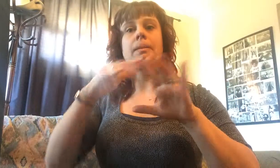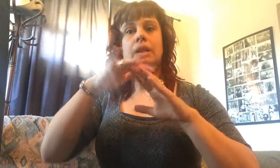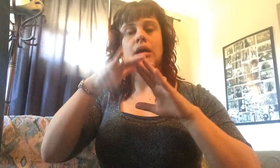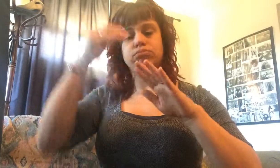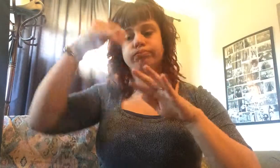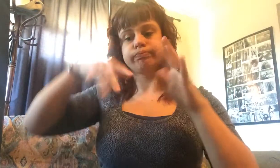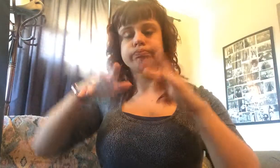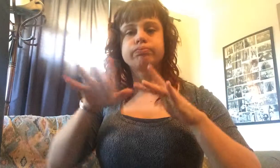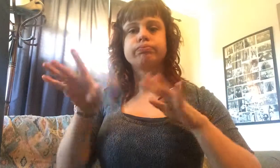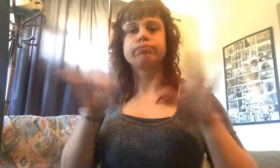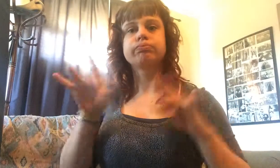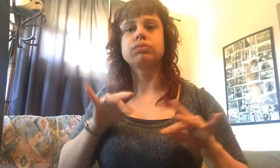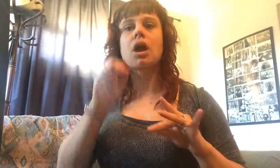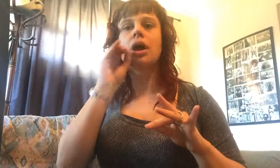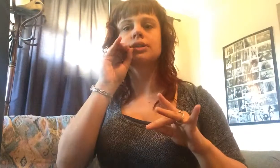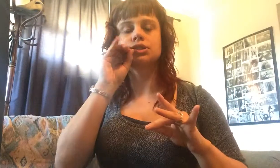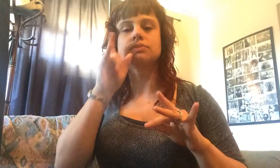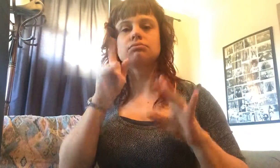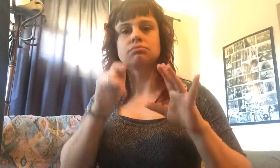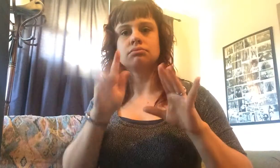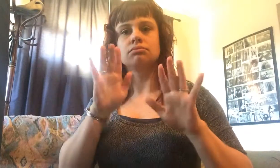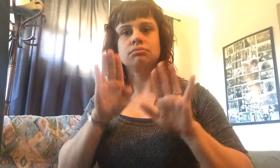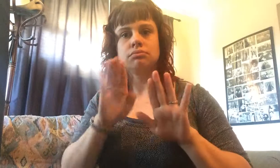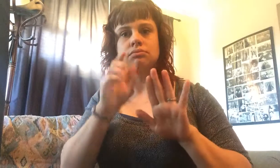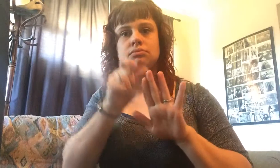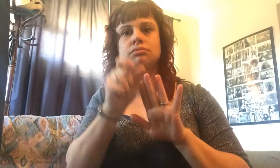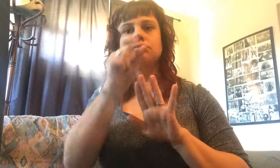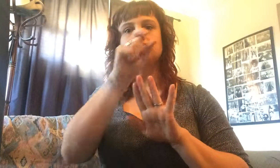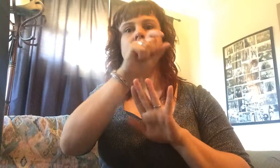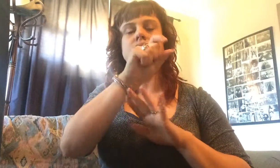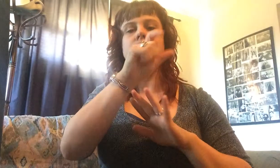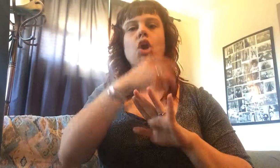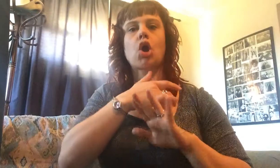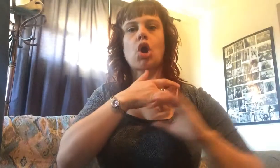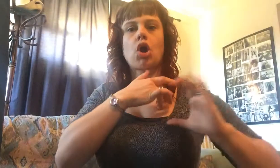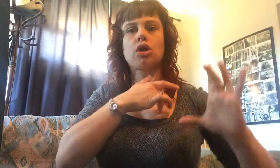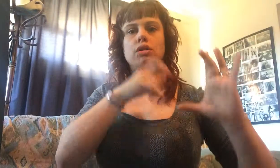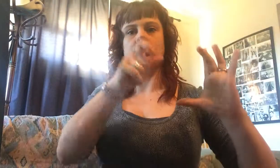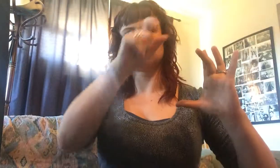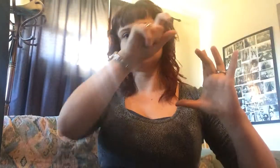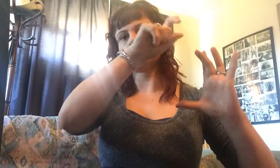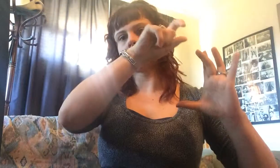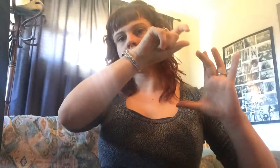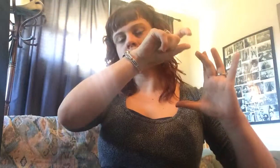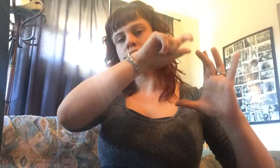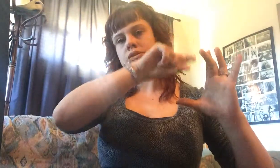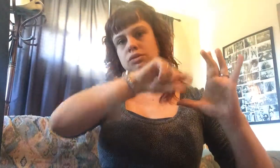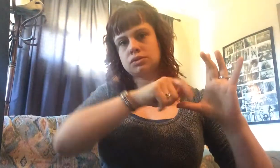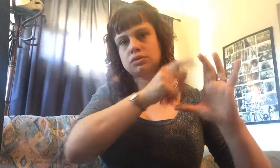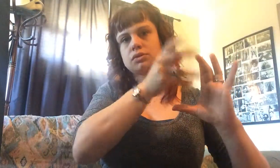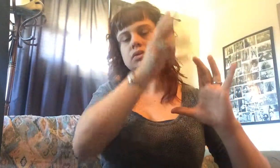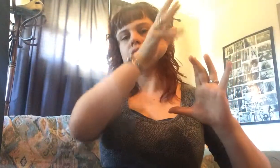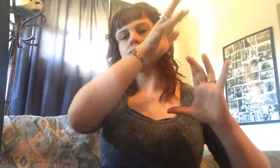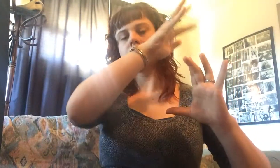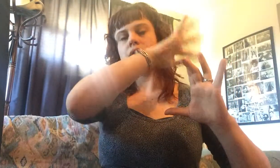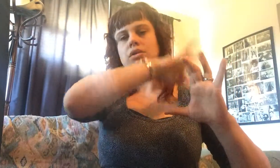the lungs, the oxygenated blood Oxygenated